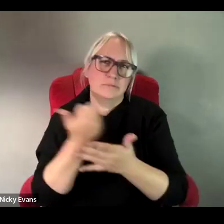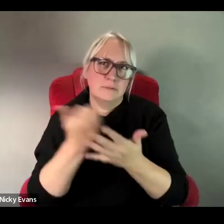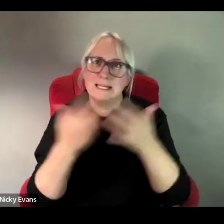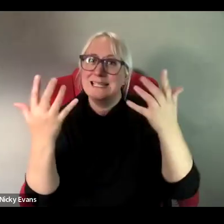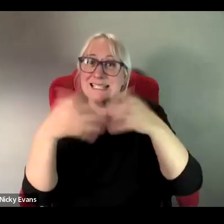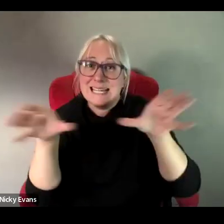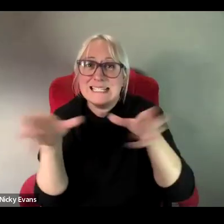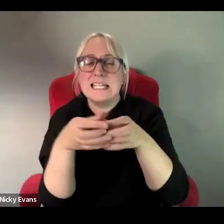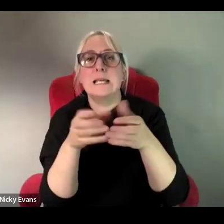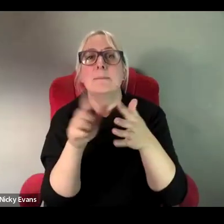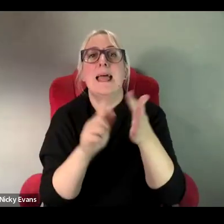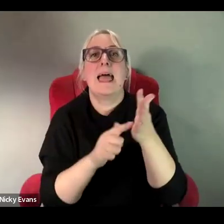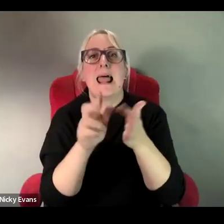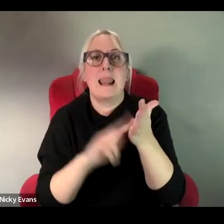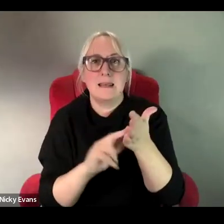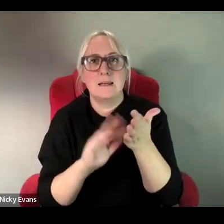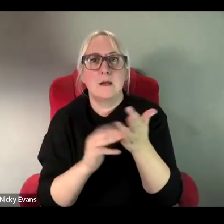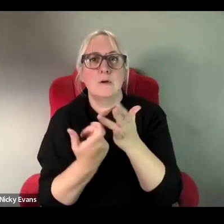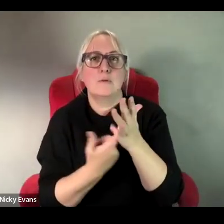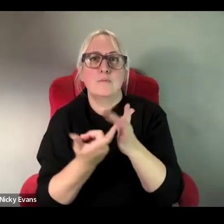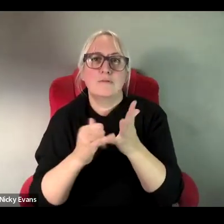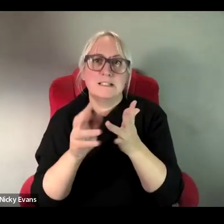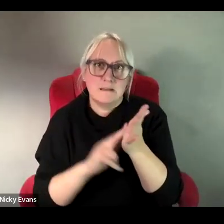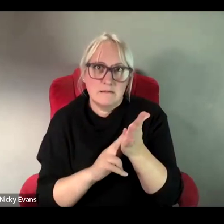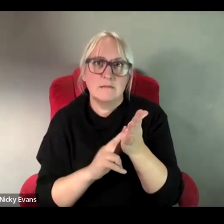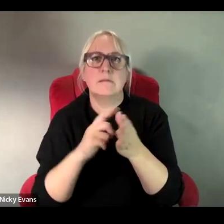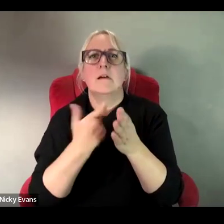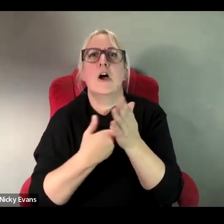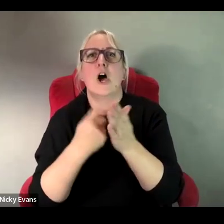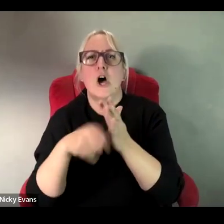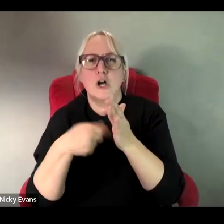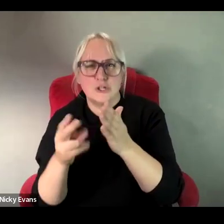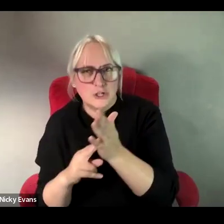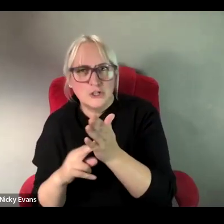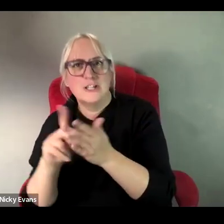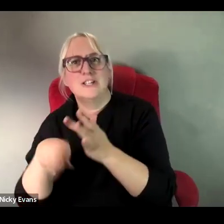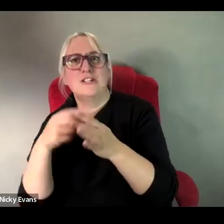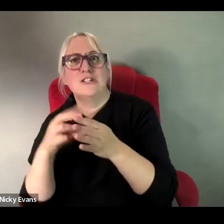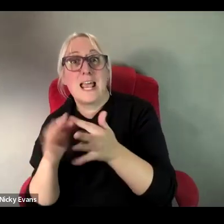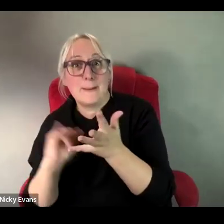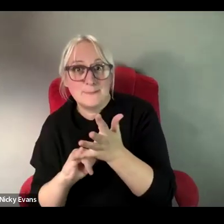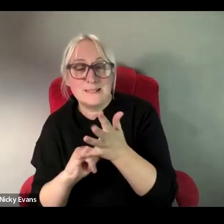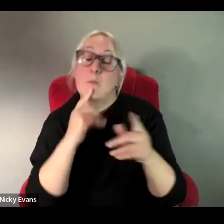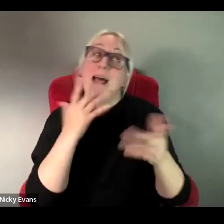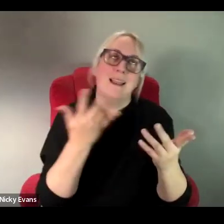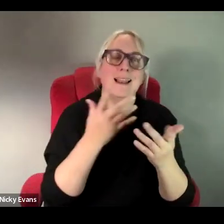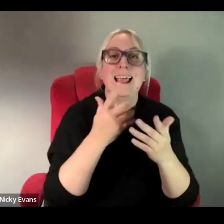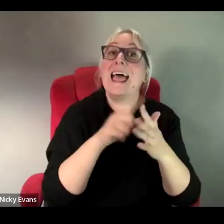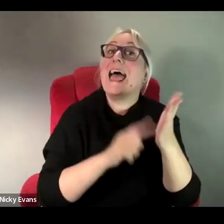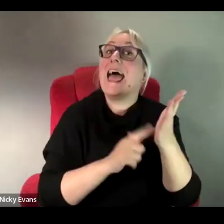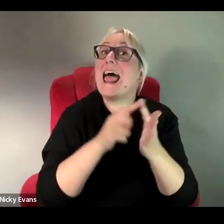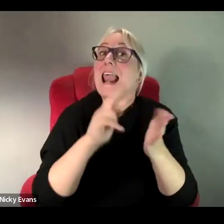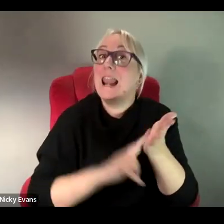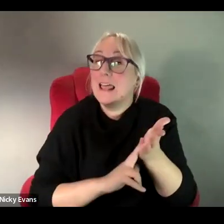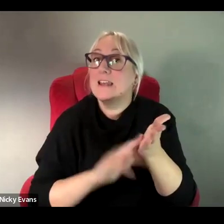Ellen Morrison, Arjun, James, Ellen Morrison Smith. Both of them are on their